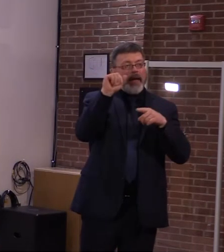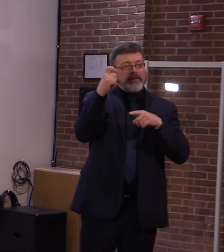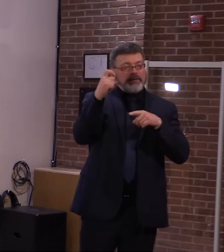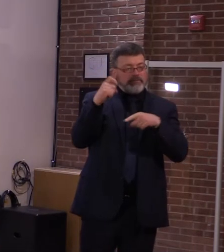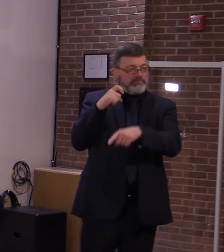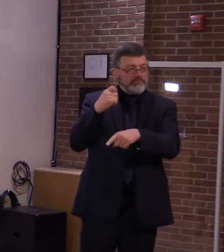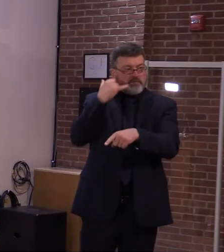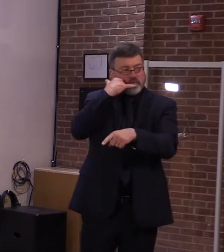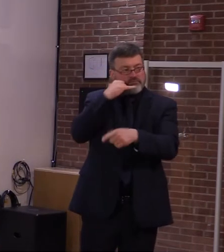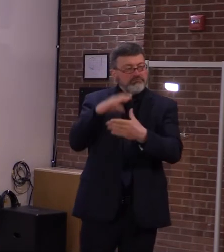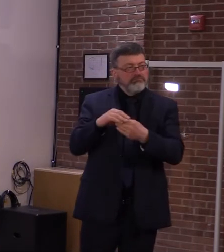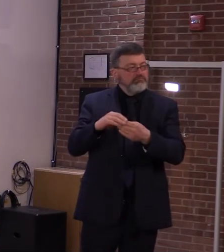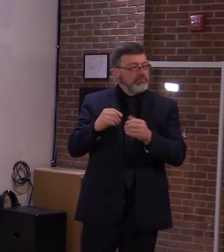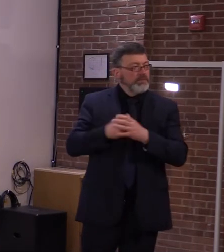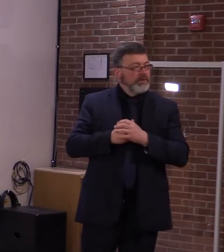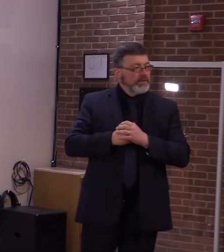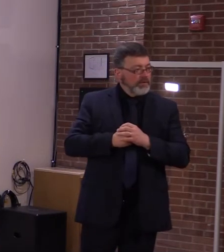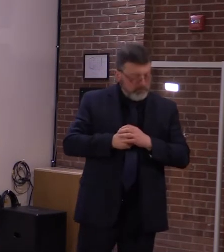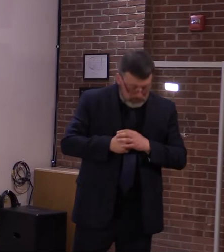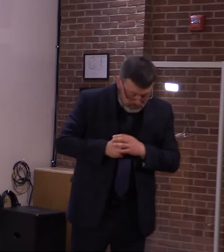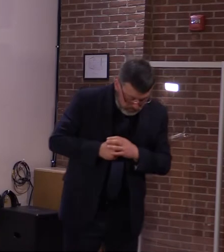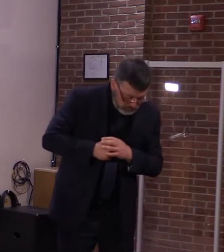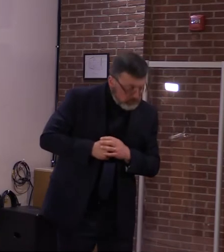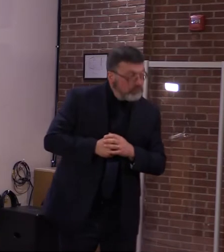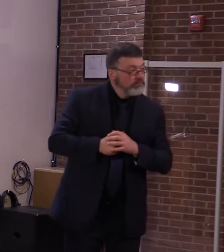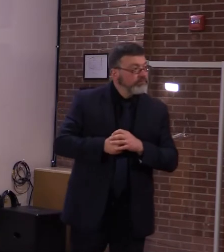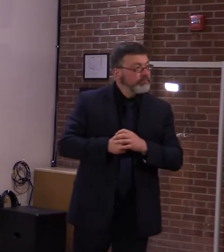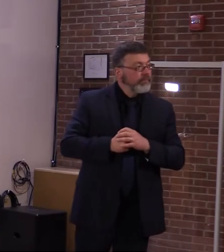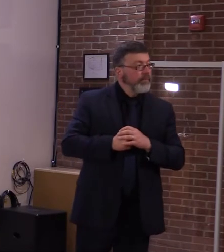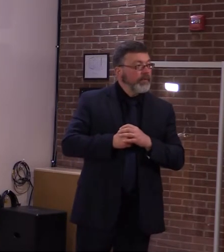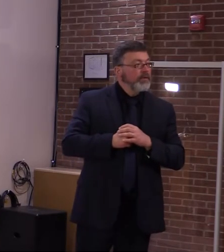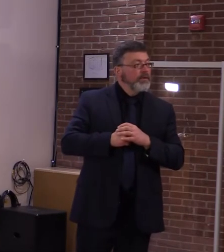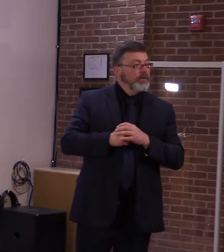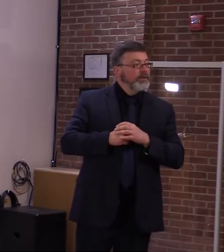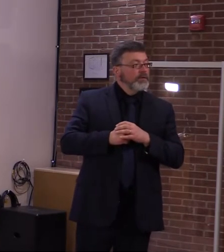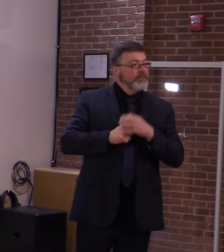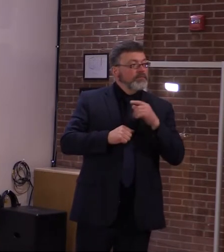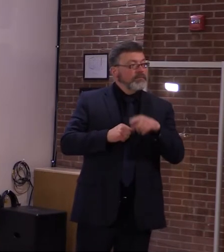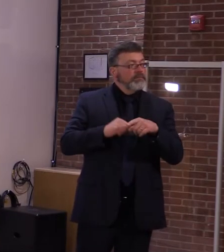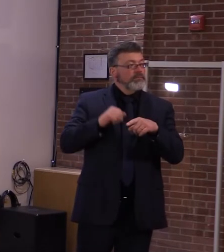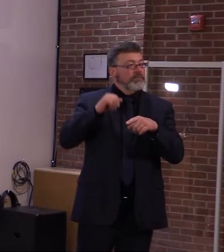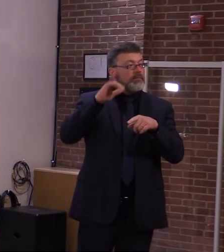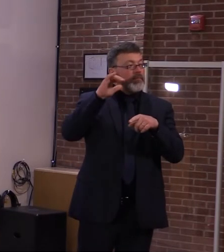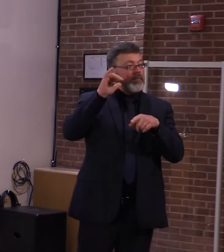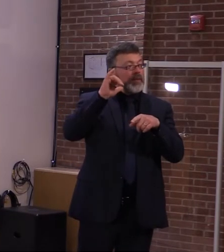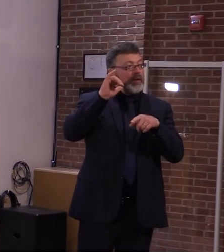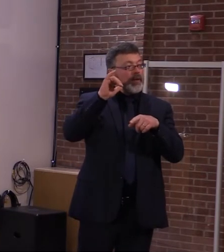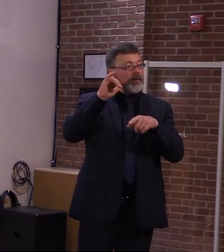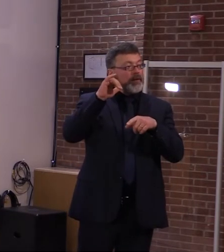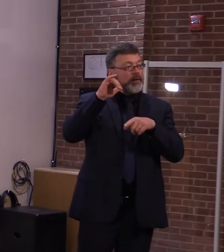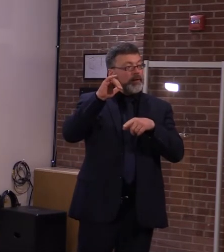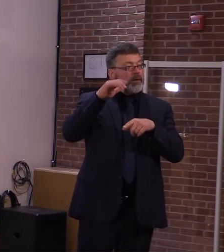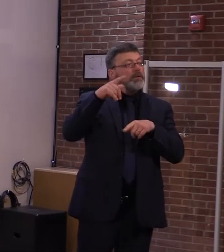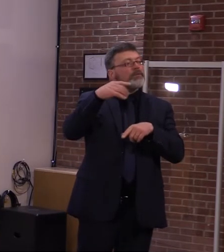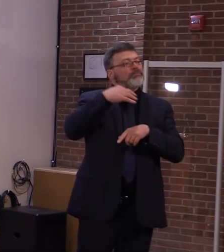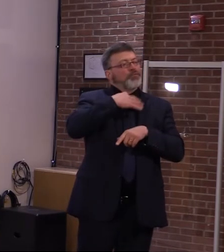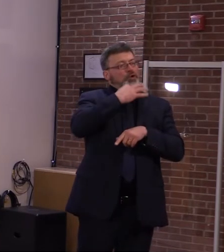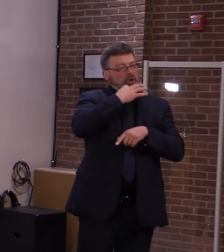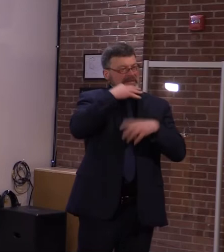passes that could be used for entrance into events like sporting games. Governor, would you feel comfortable with this kind of technology being used in